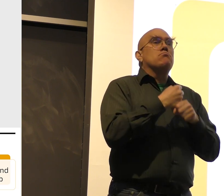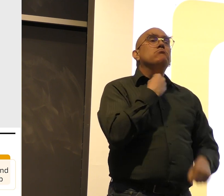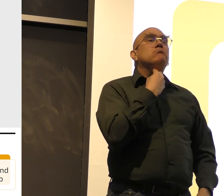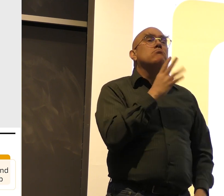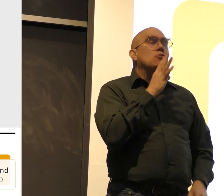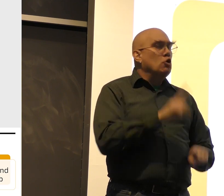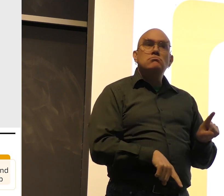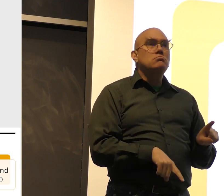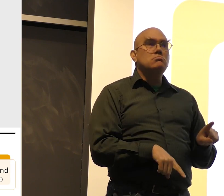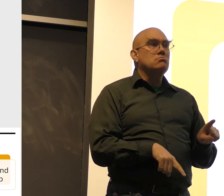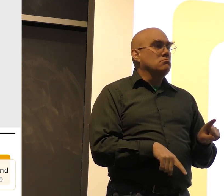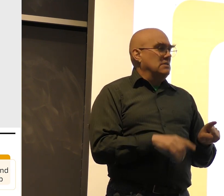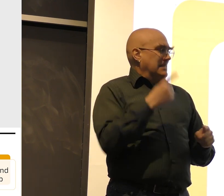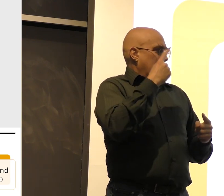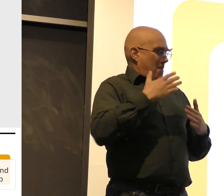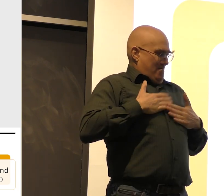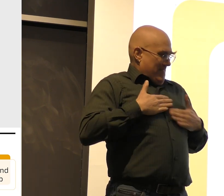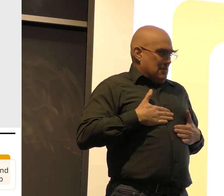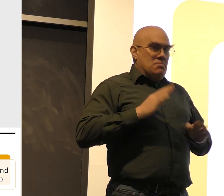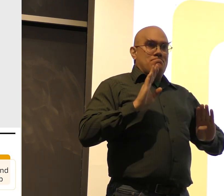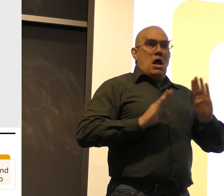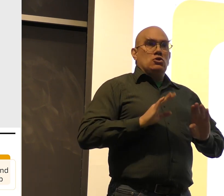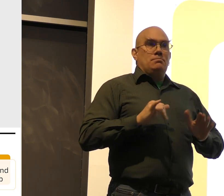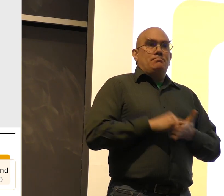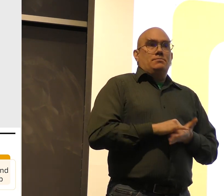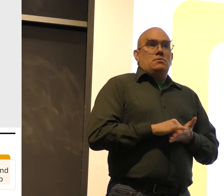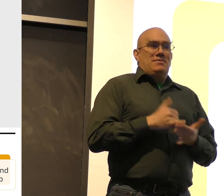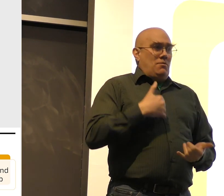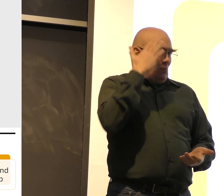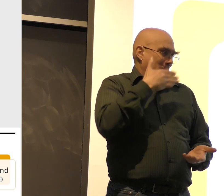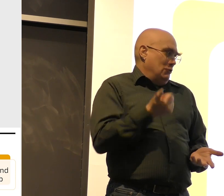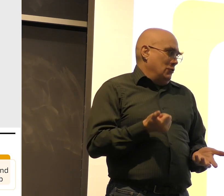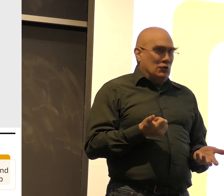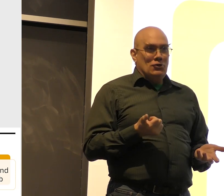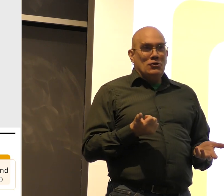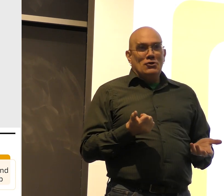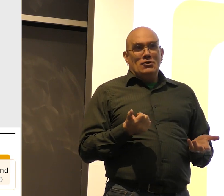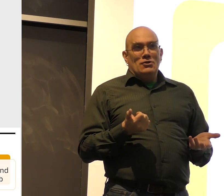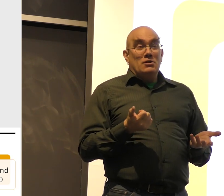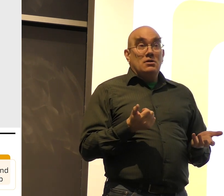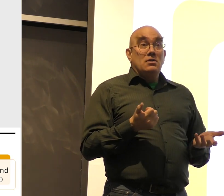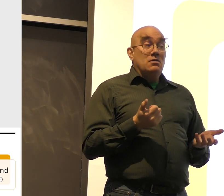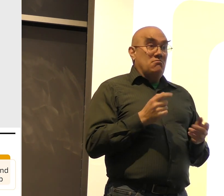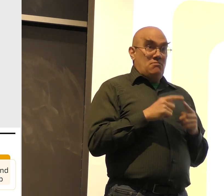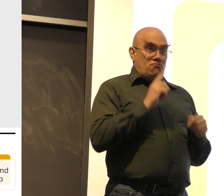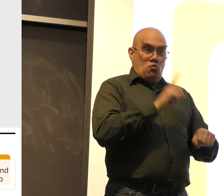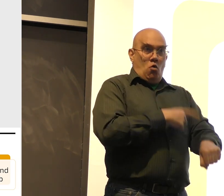believed that they could not vocalize. They thought that it was a physical, biological limitation, and now we know better. But